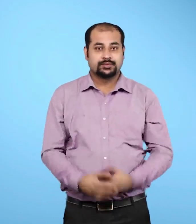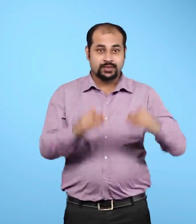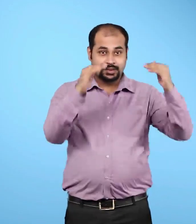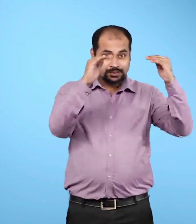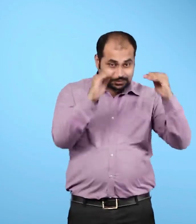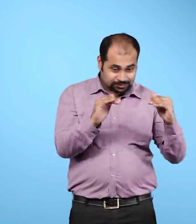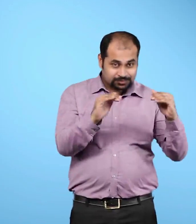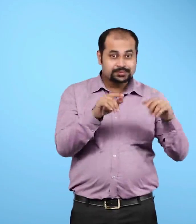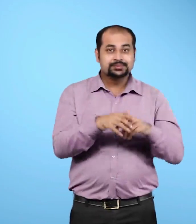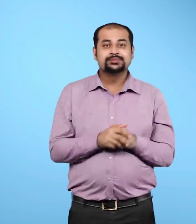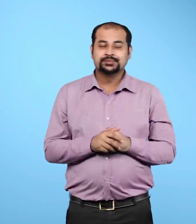And in column 2,